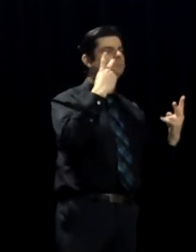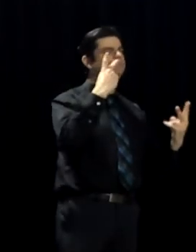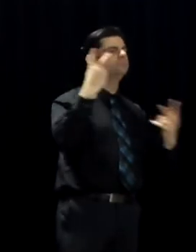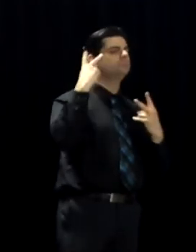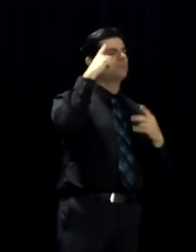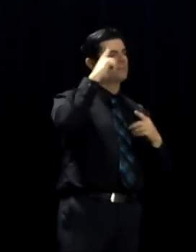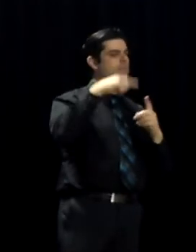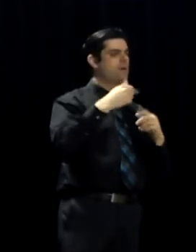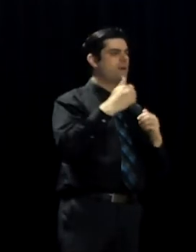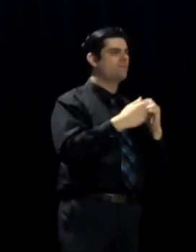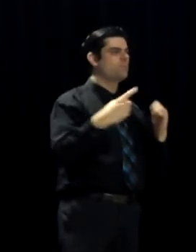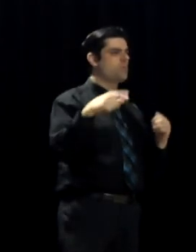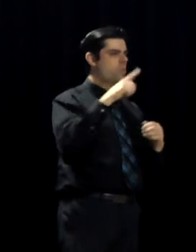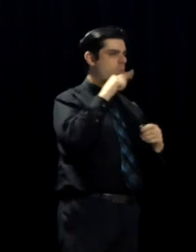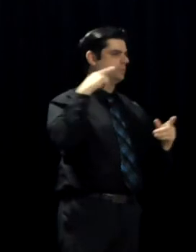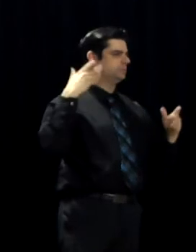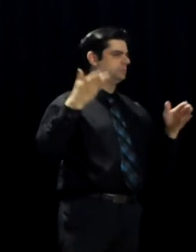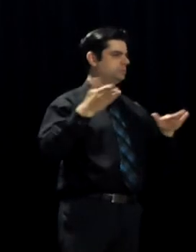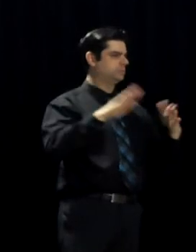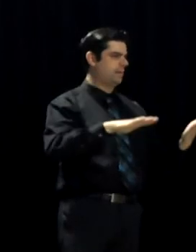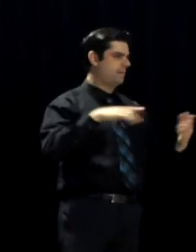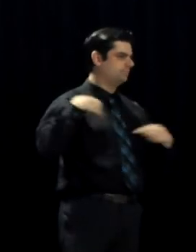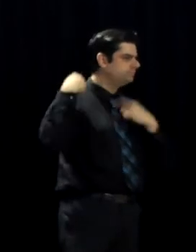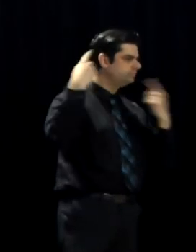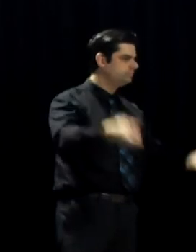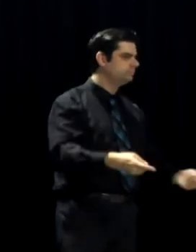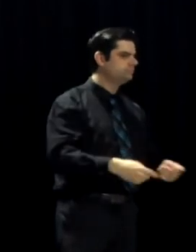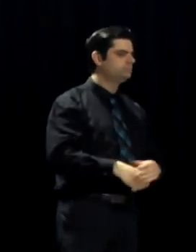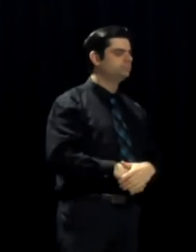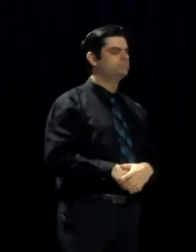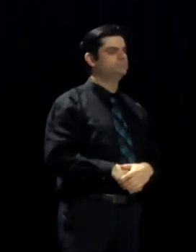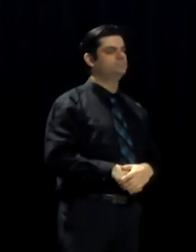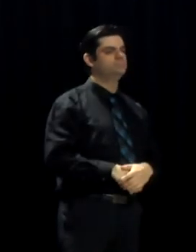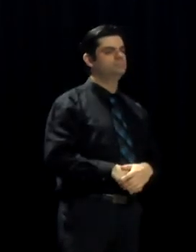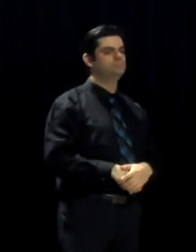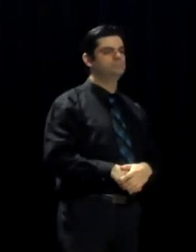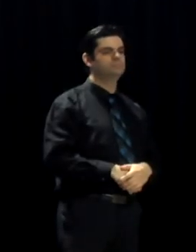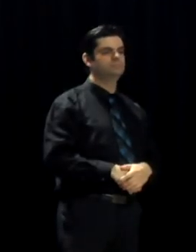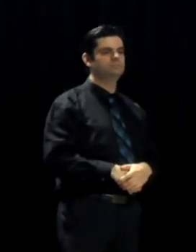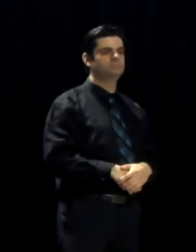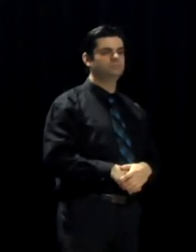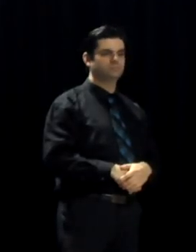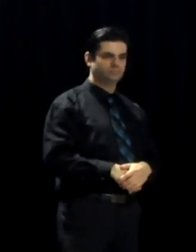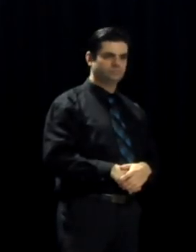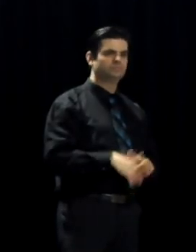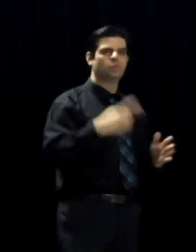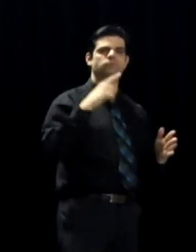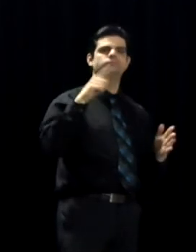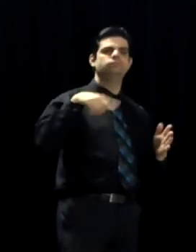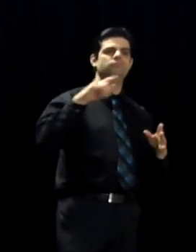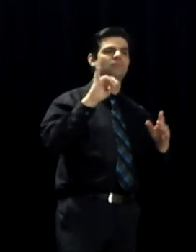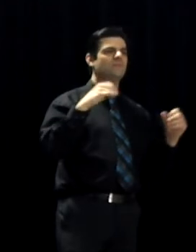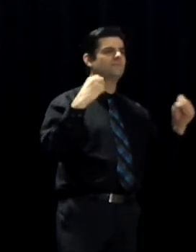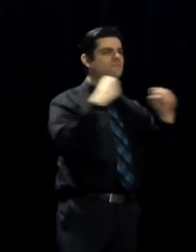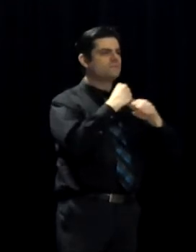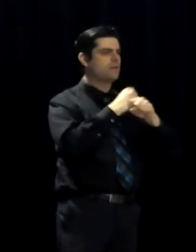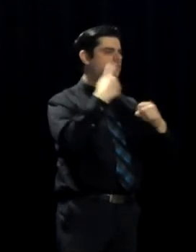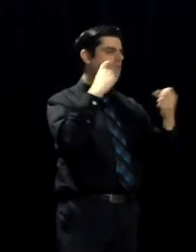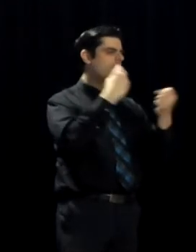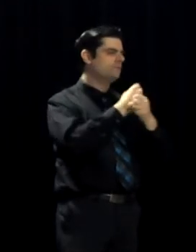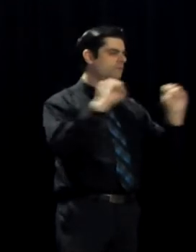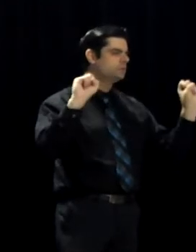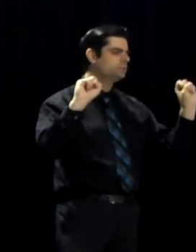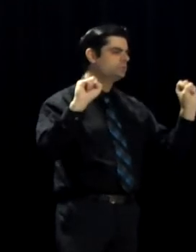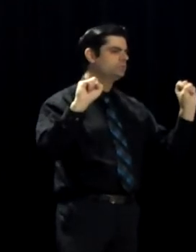paid the ultimate sacrifice and gave their life for these same freedoms that now should mean so much more to all of